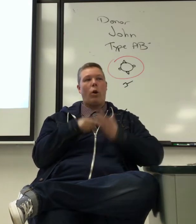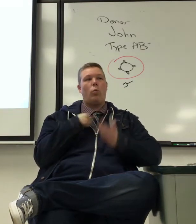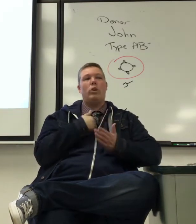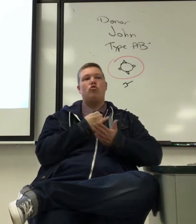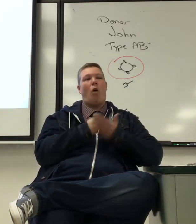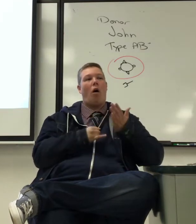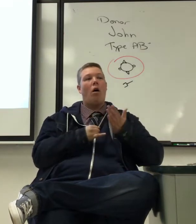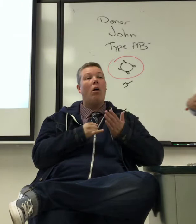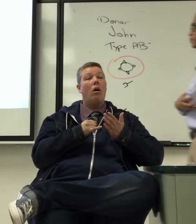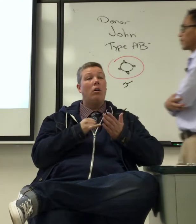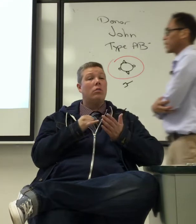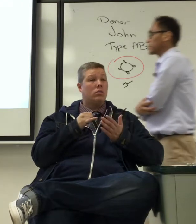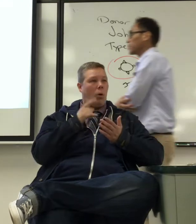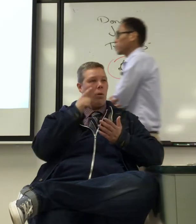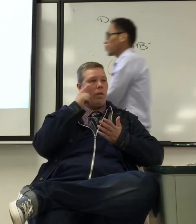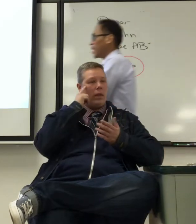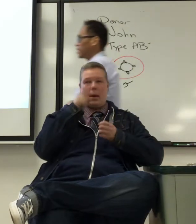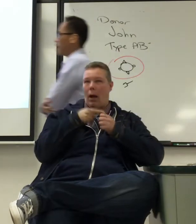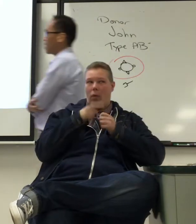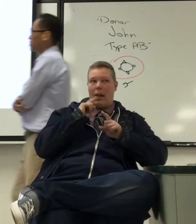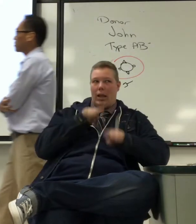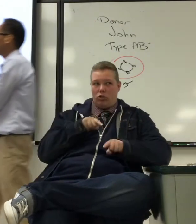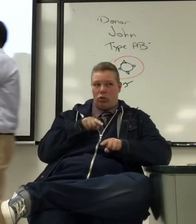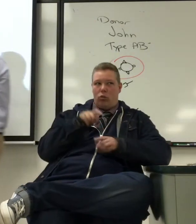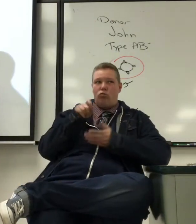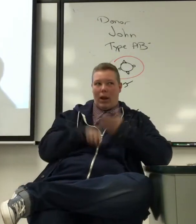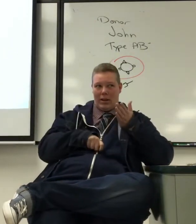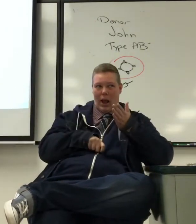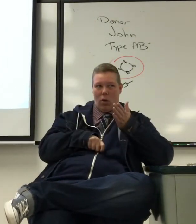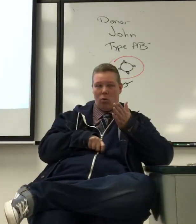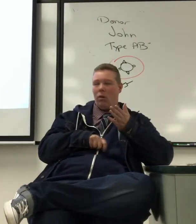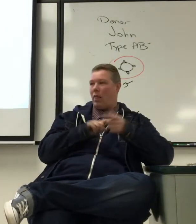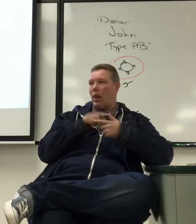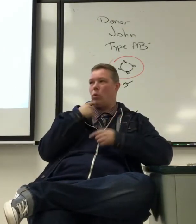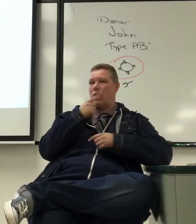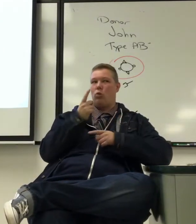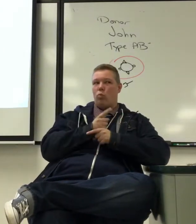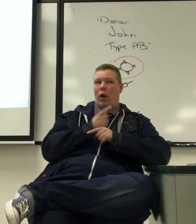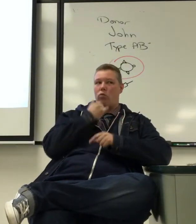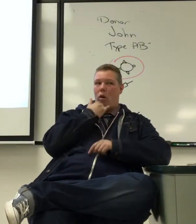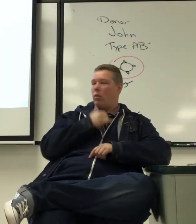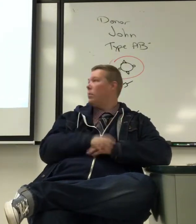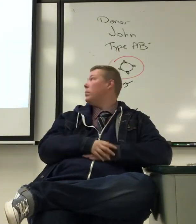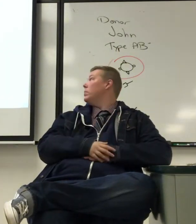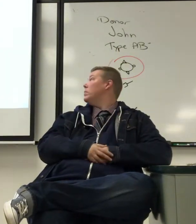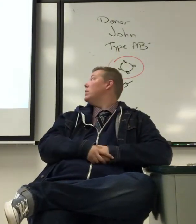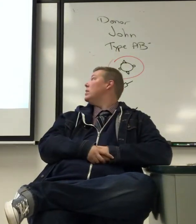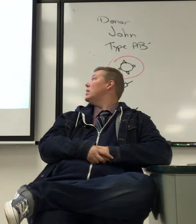Think about it. Commit yourself to an answer. Write it down, and I'll tell you.